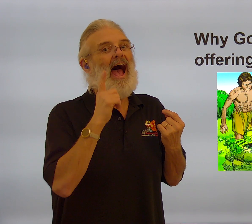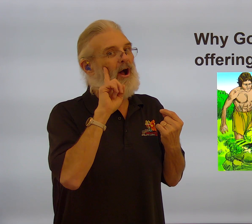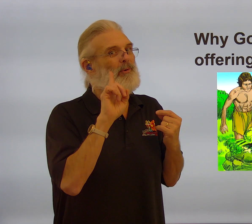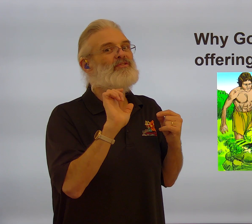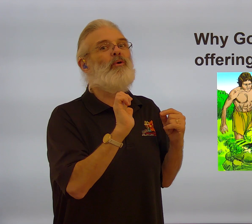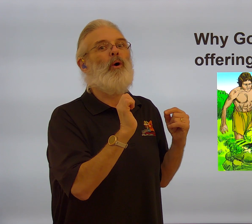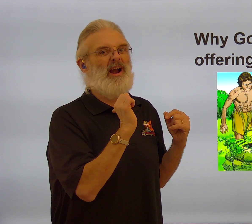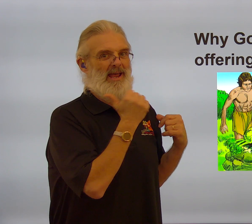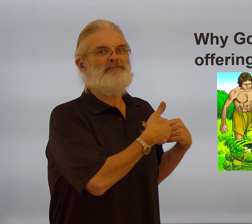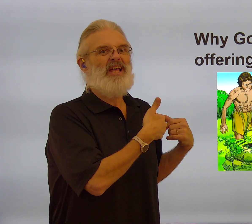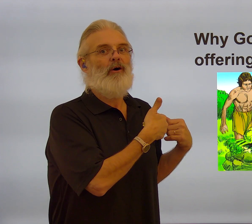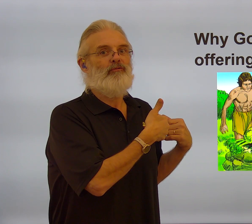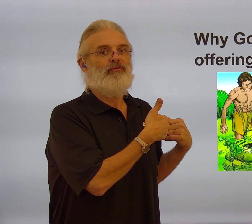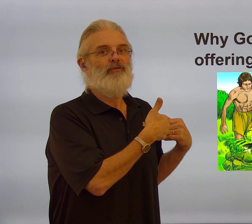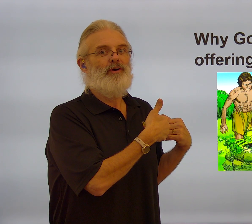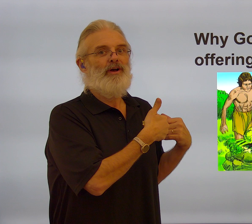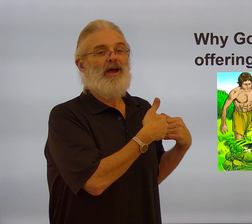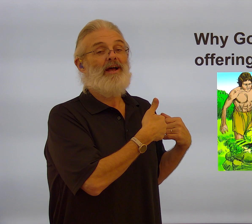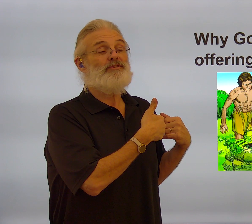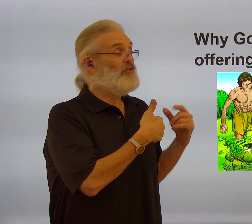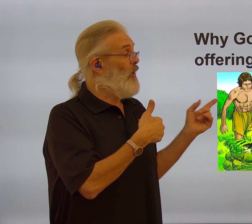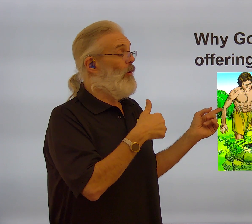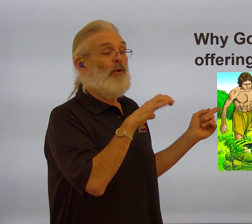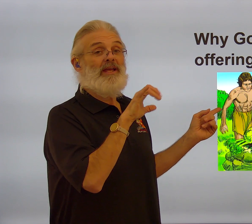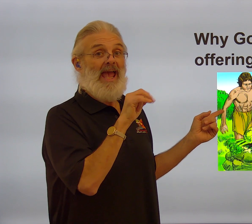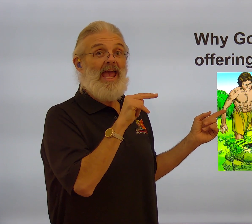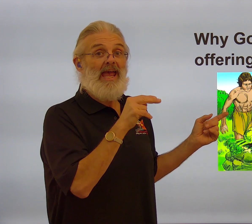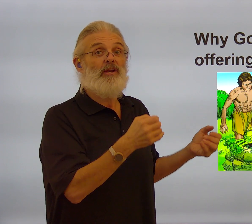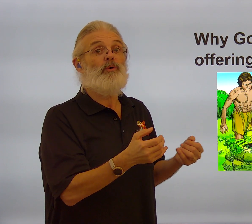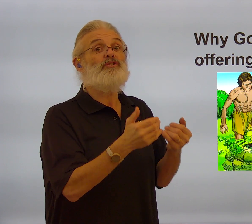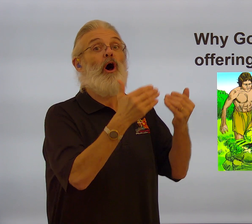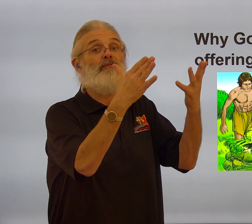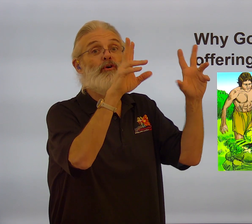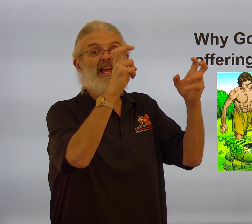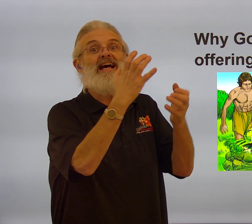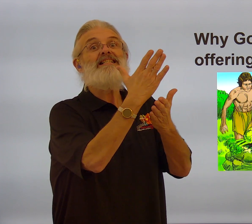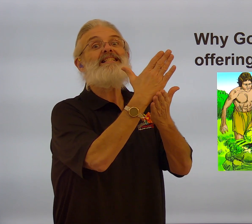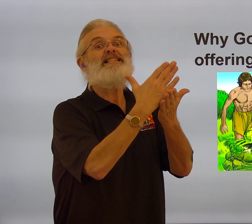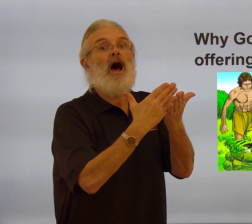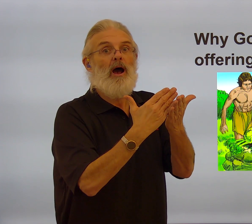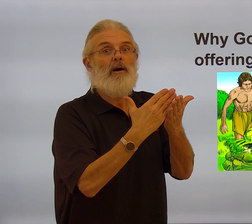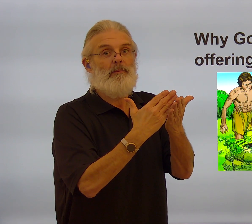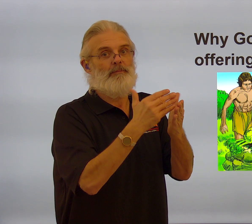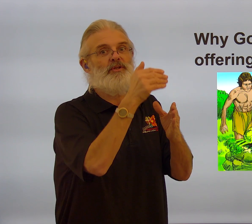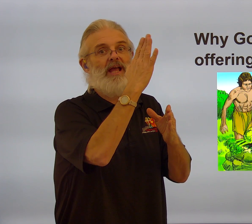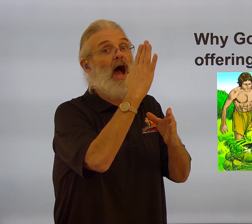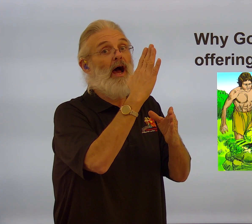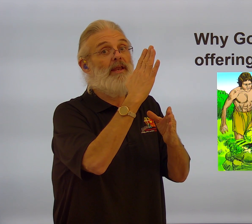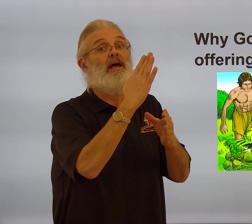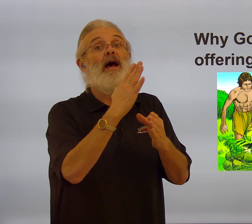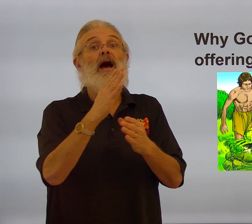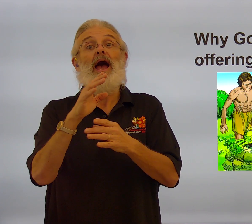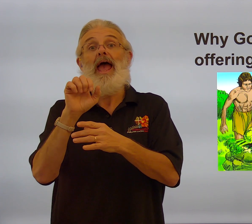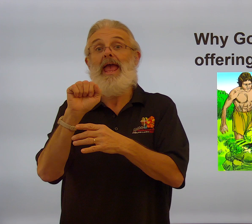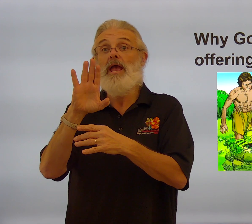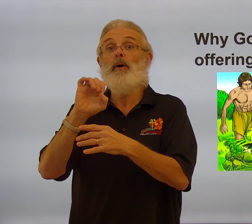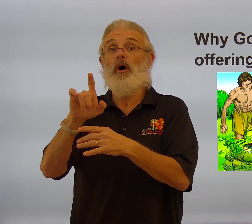was for himself. And so Cain was offering some to God. Abel